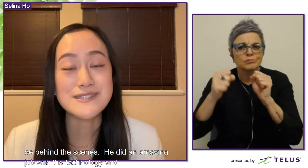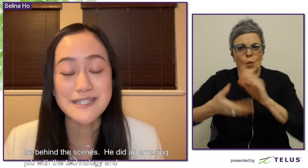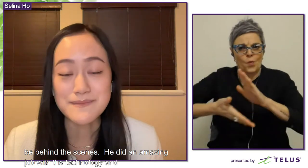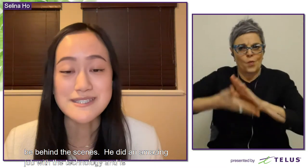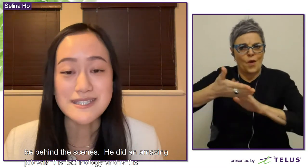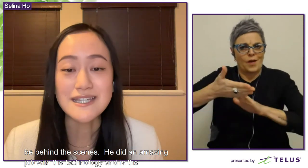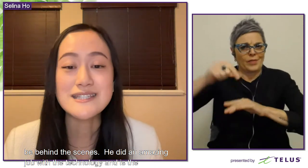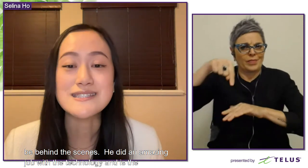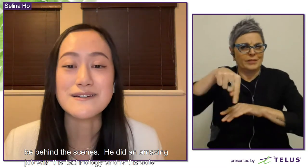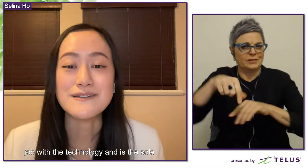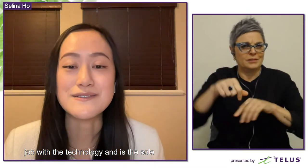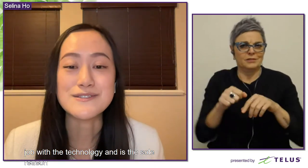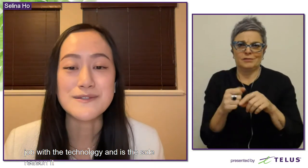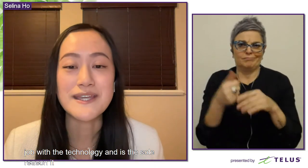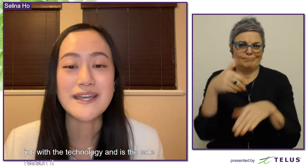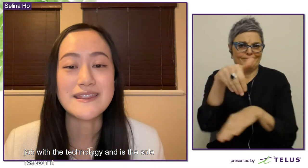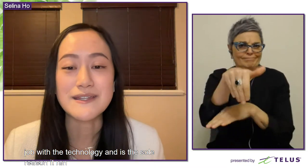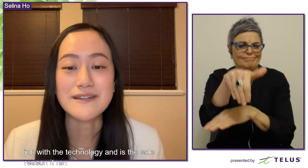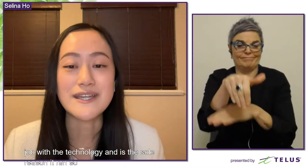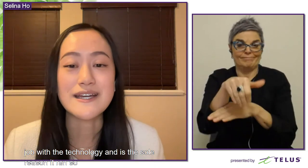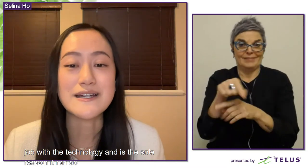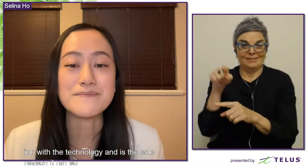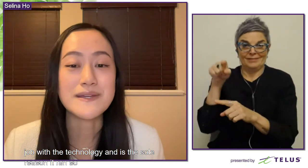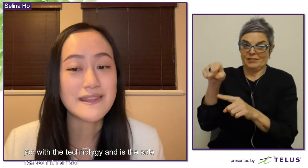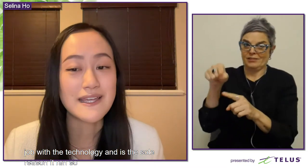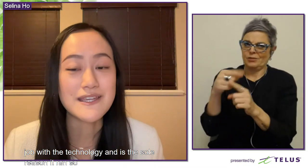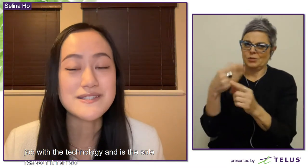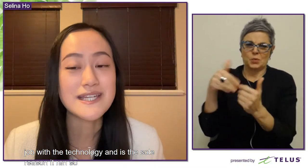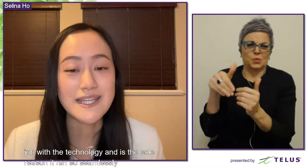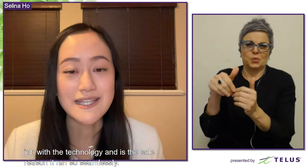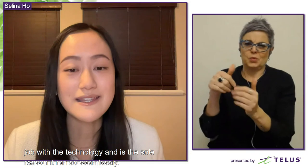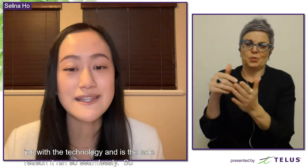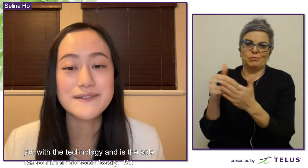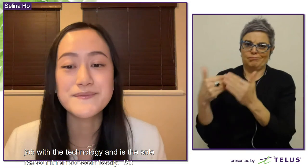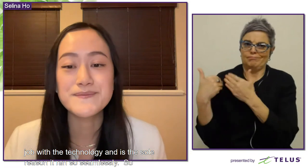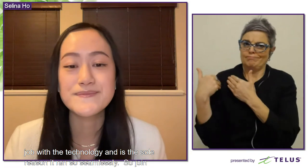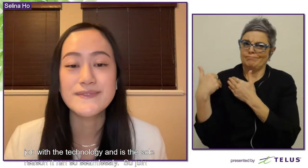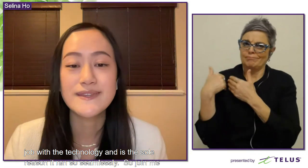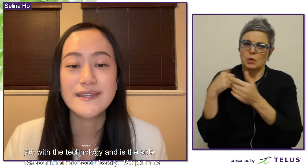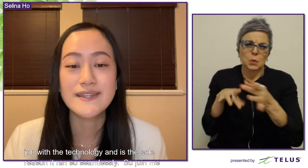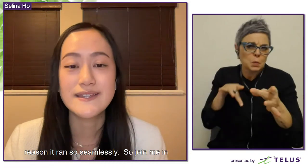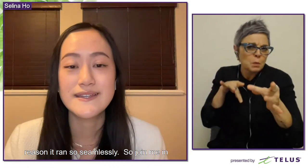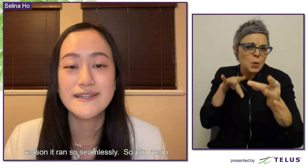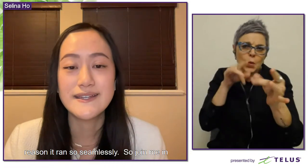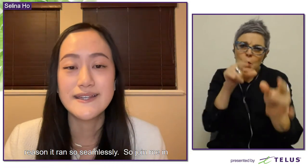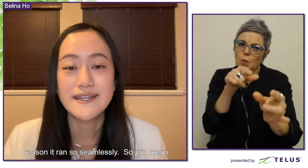ran so seamlessly. So join me in giving a big thank you to Keith.